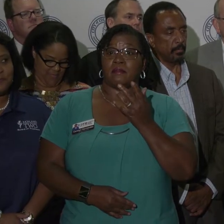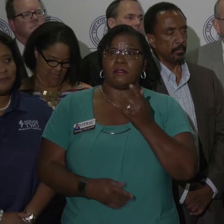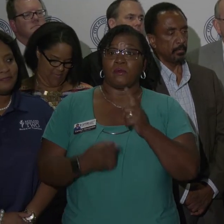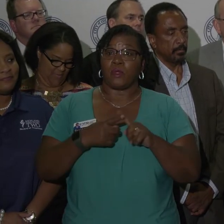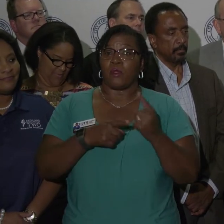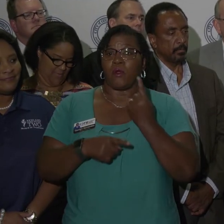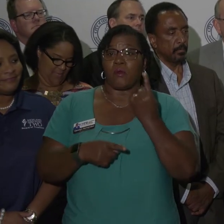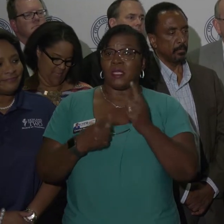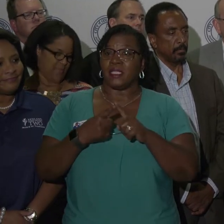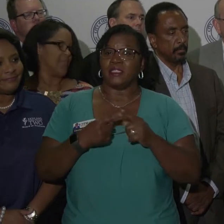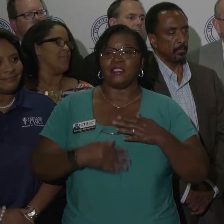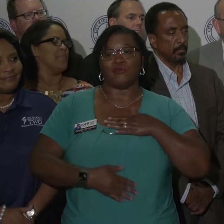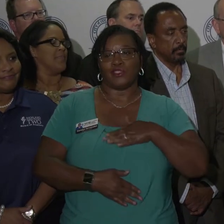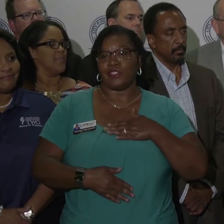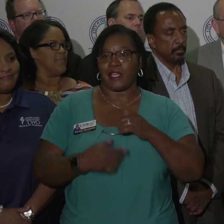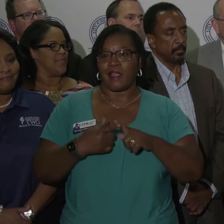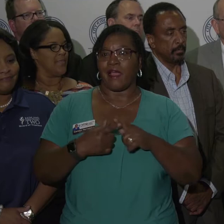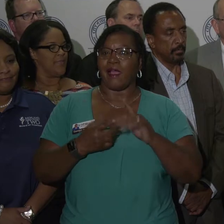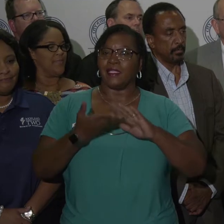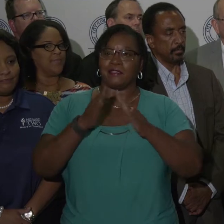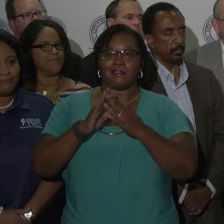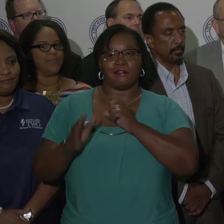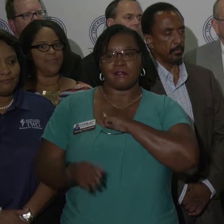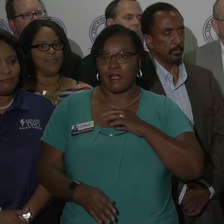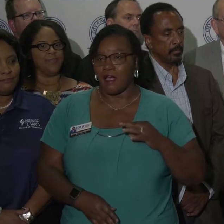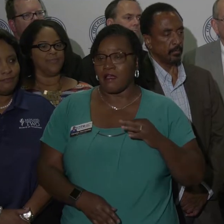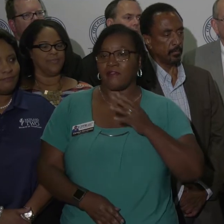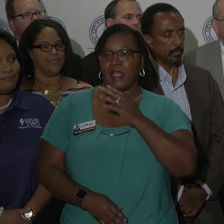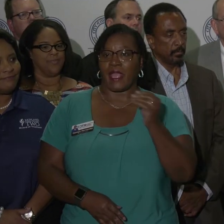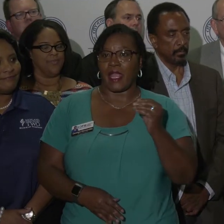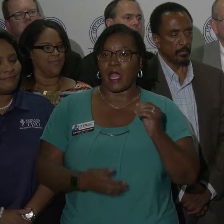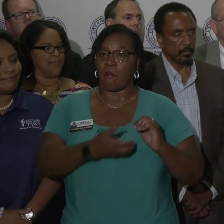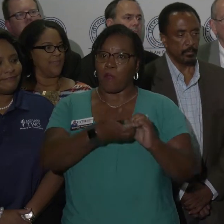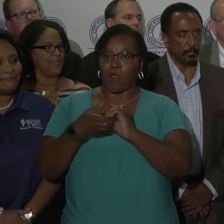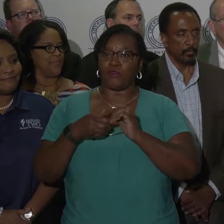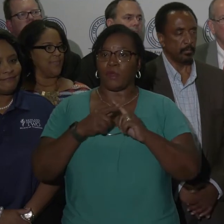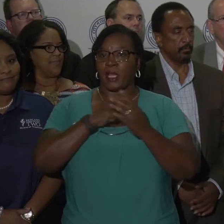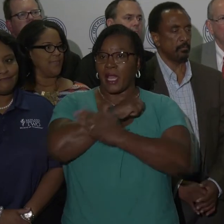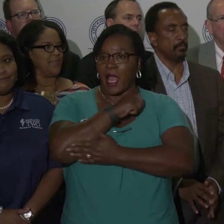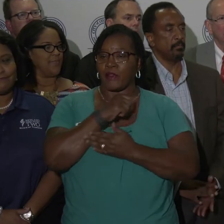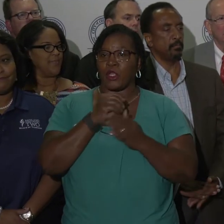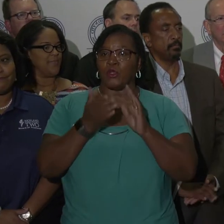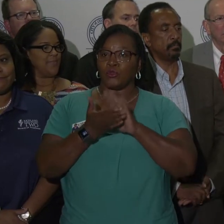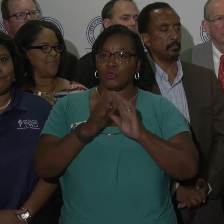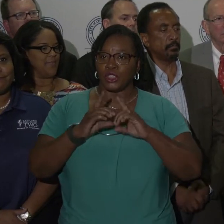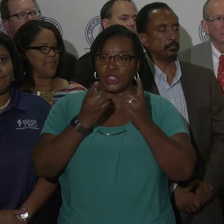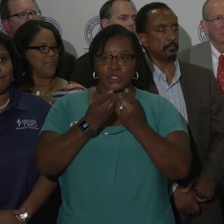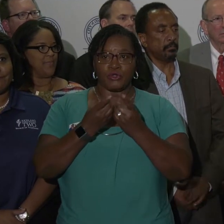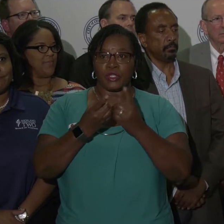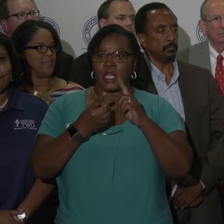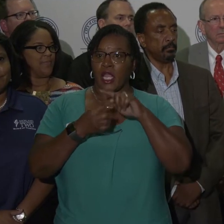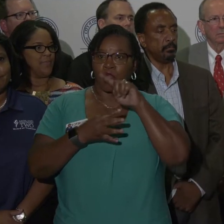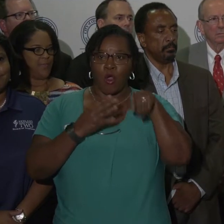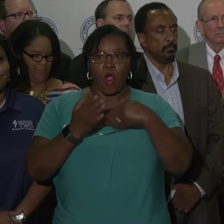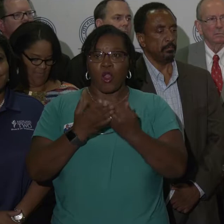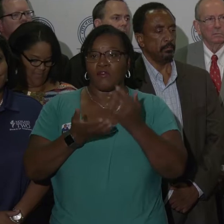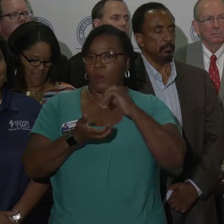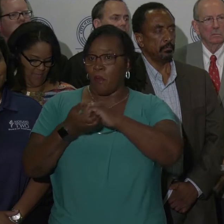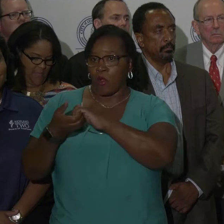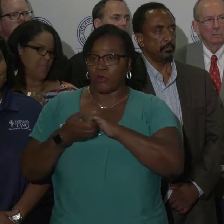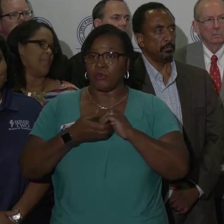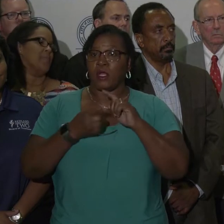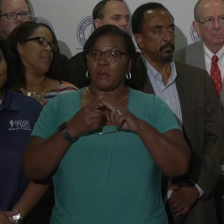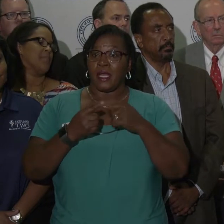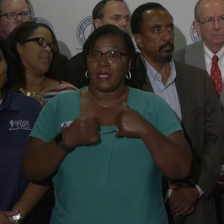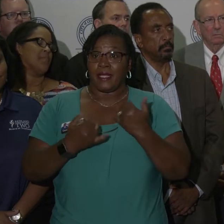We always appreciate our incredible city staff and our partners from the county and our school districts and all of our partners, but